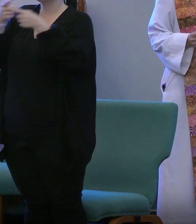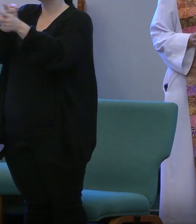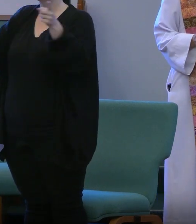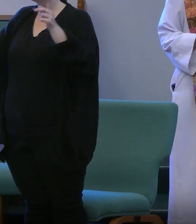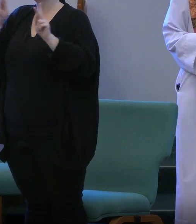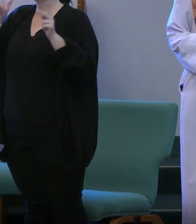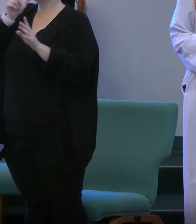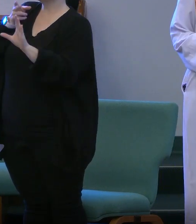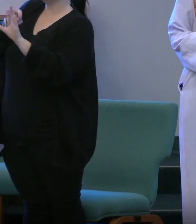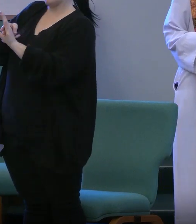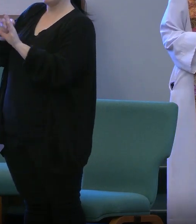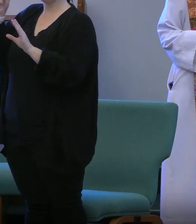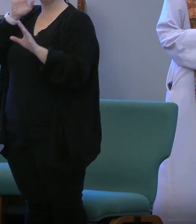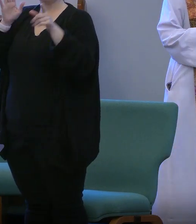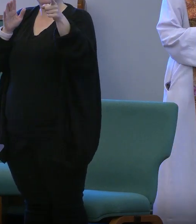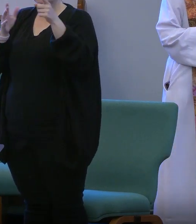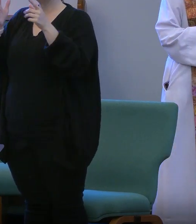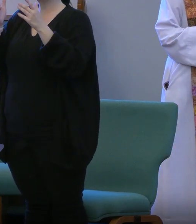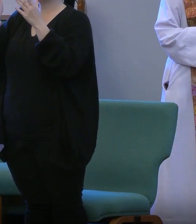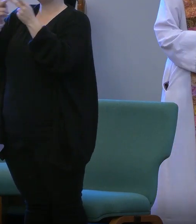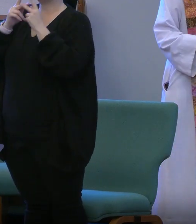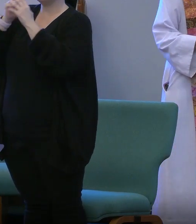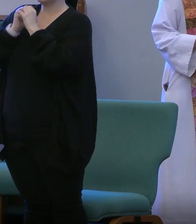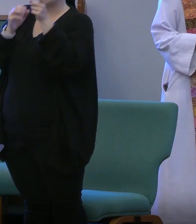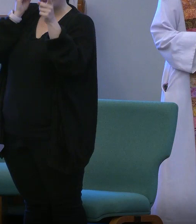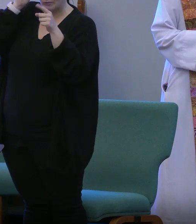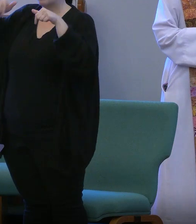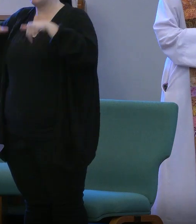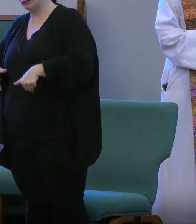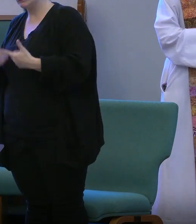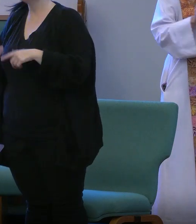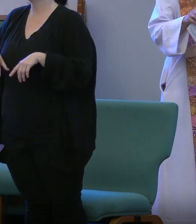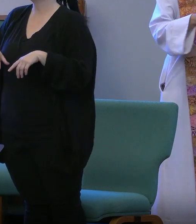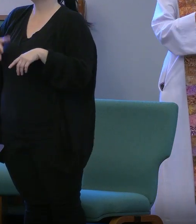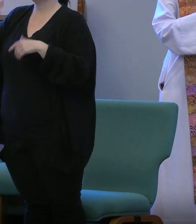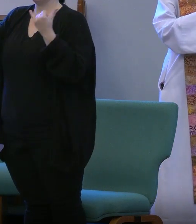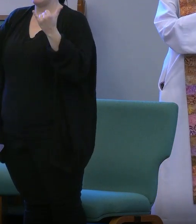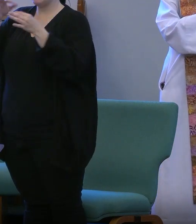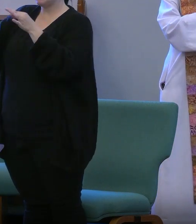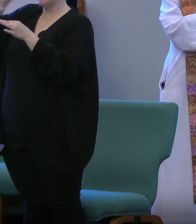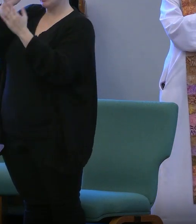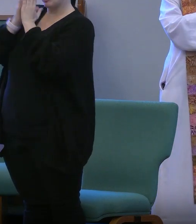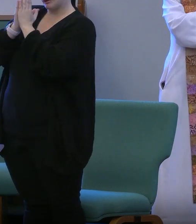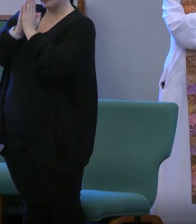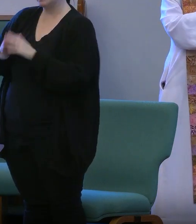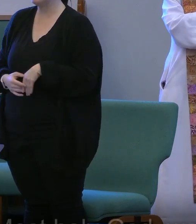you joining us in your place of worship. Please join me in the spirit of prayer.